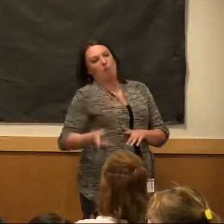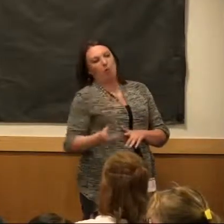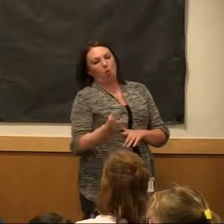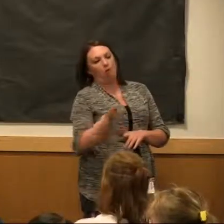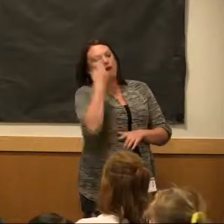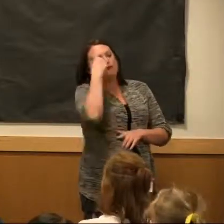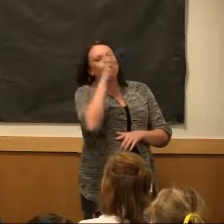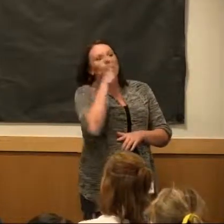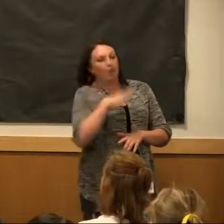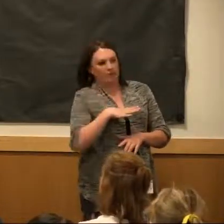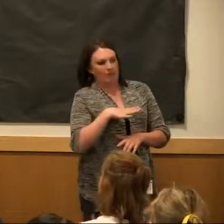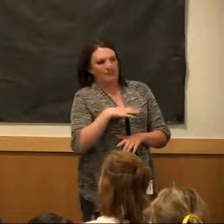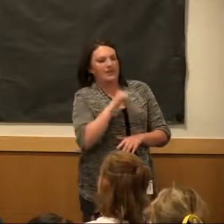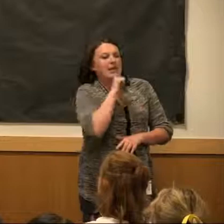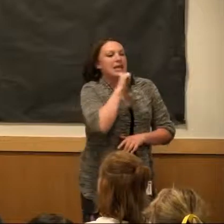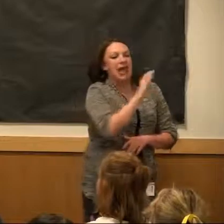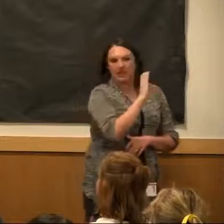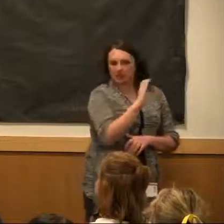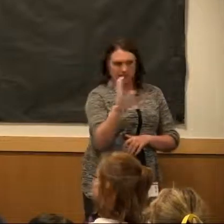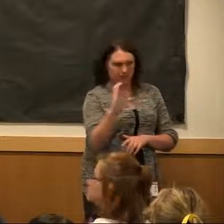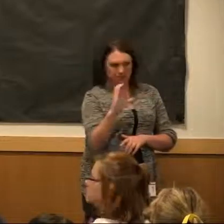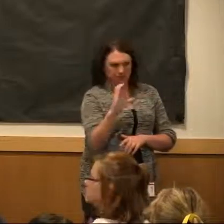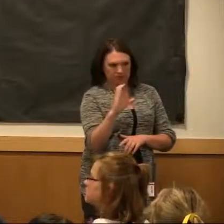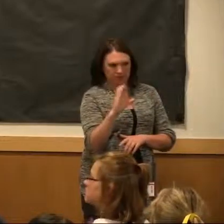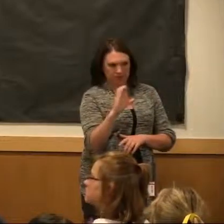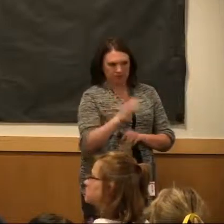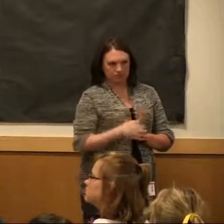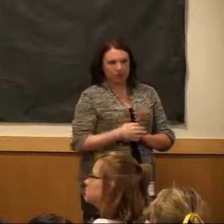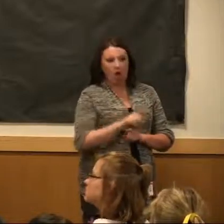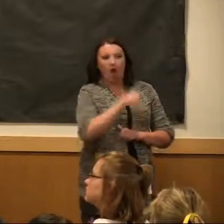women, but not at Colorado College.